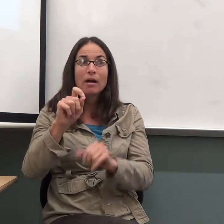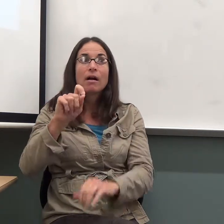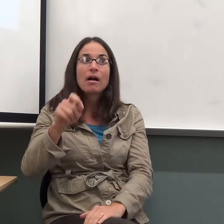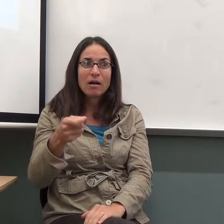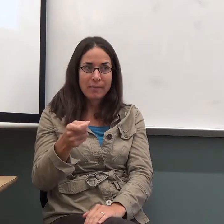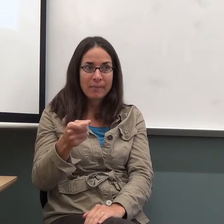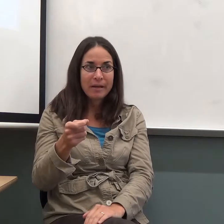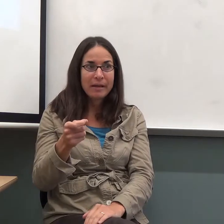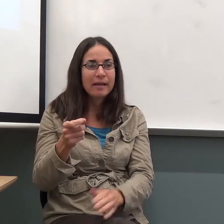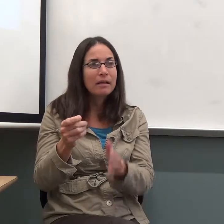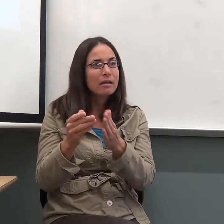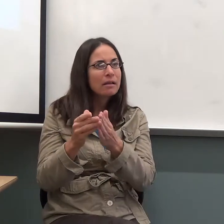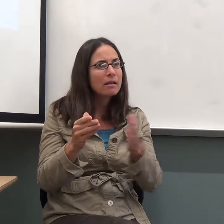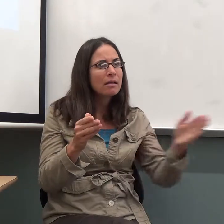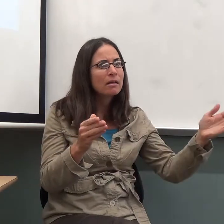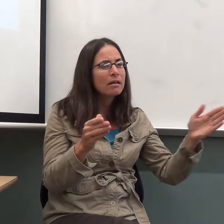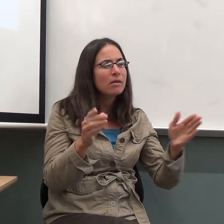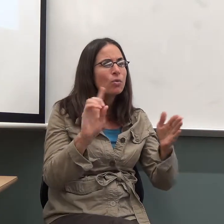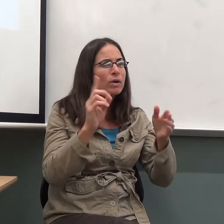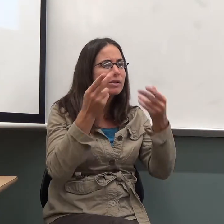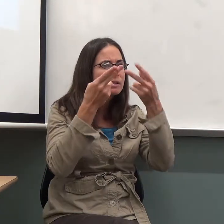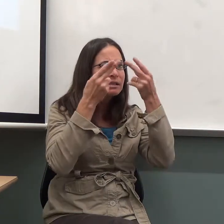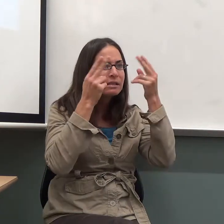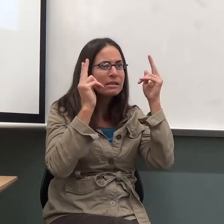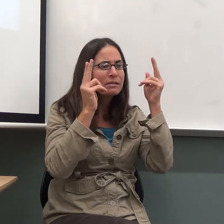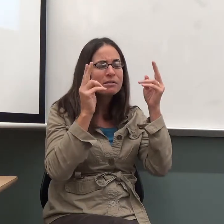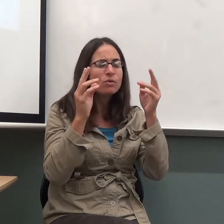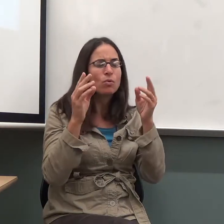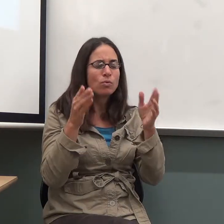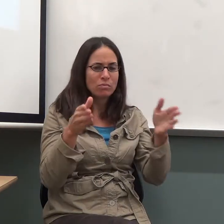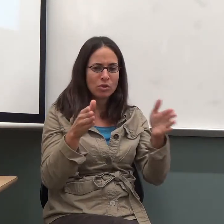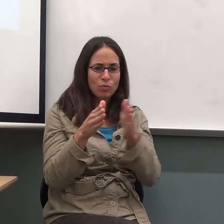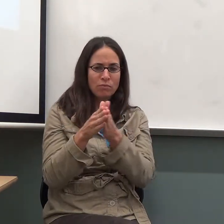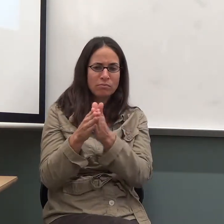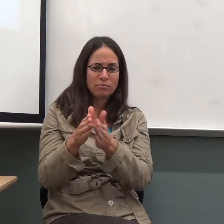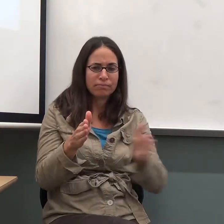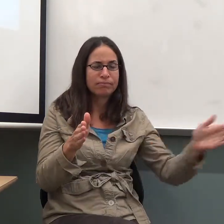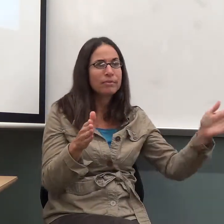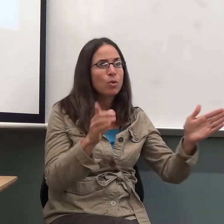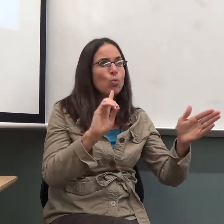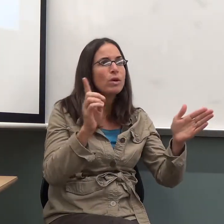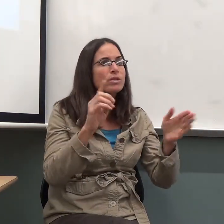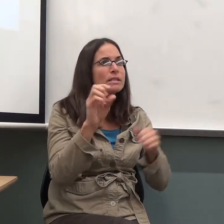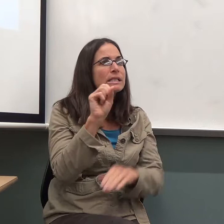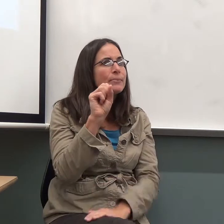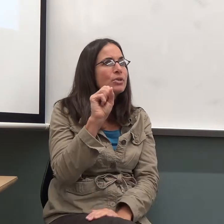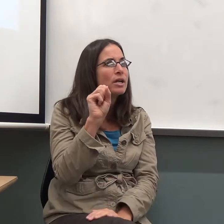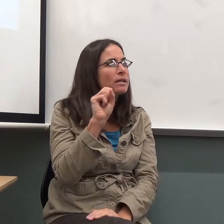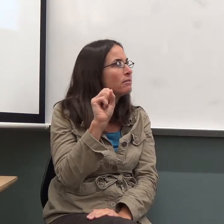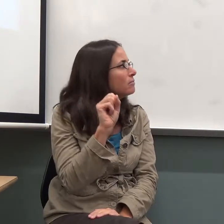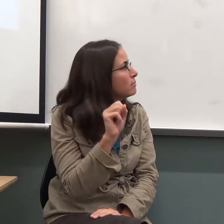What is my subject? There. Candy? No. It's over there. What's my verb?